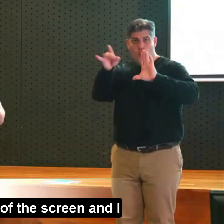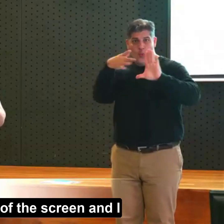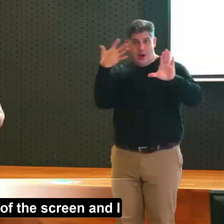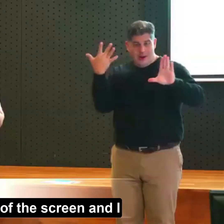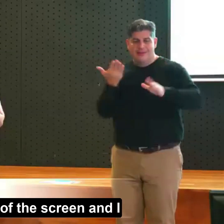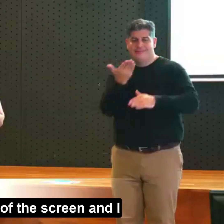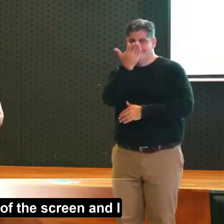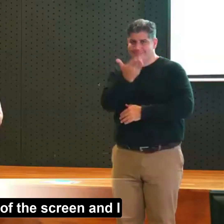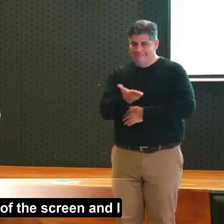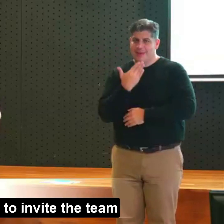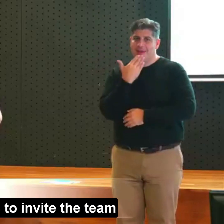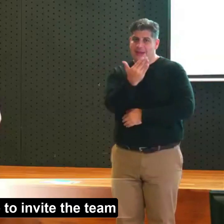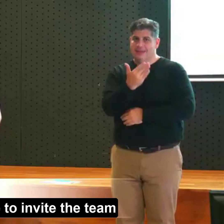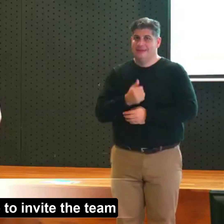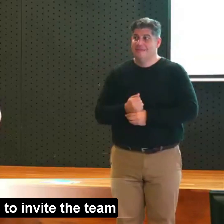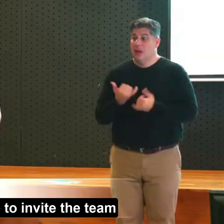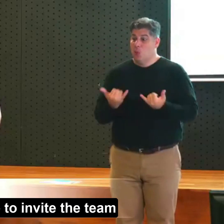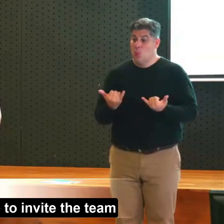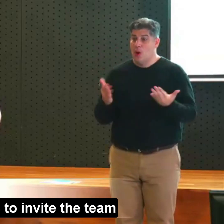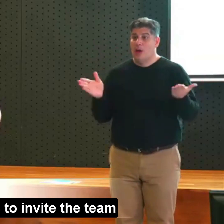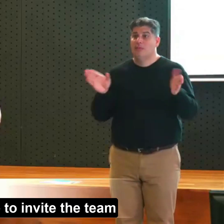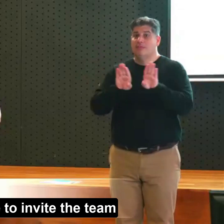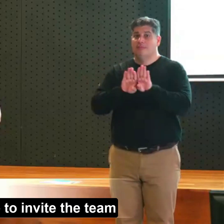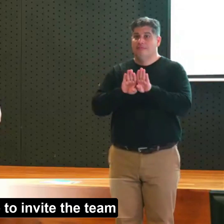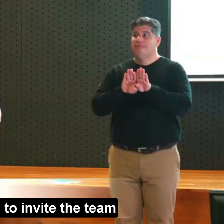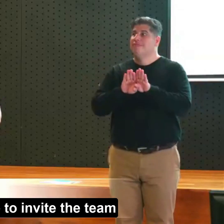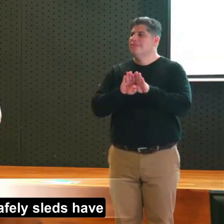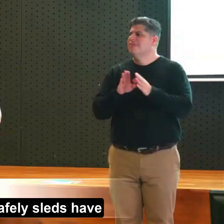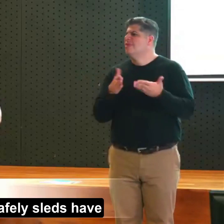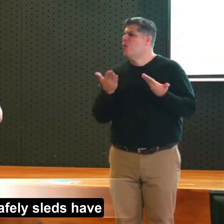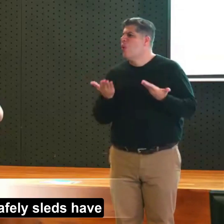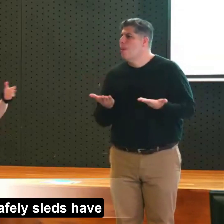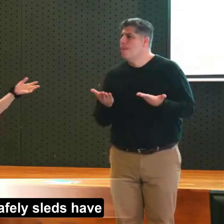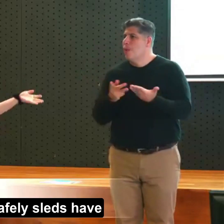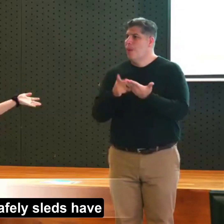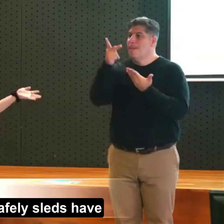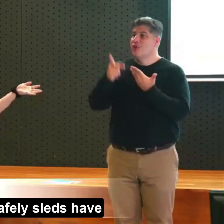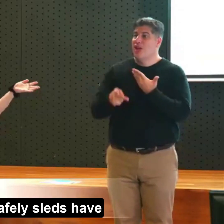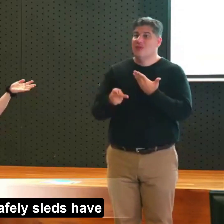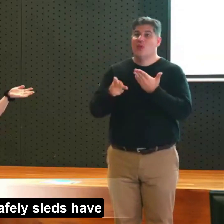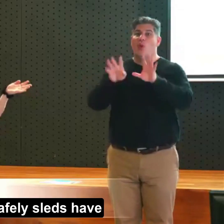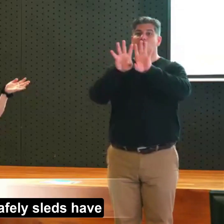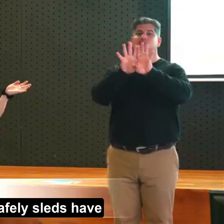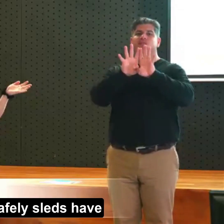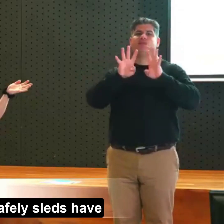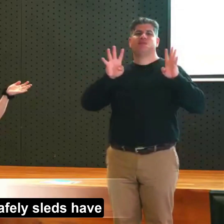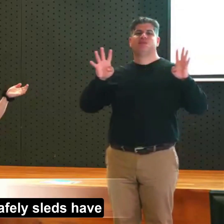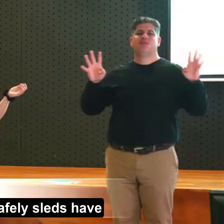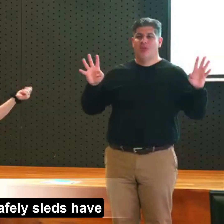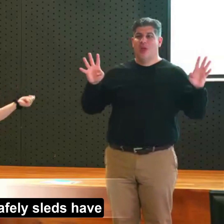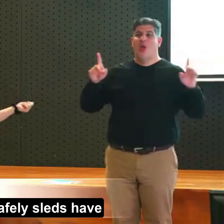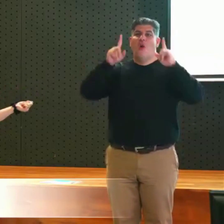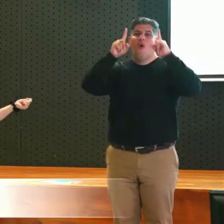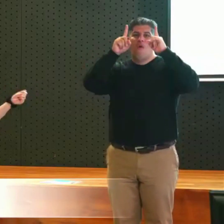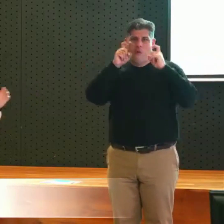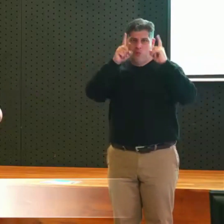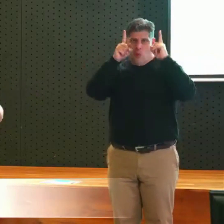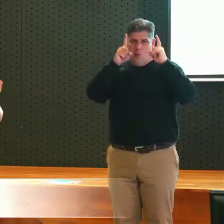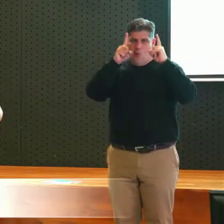of the screen. And I would like to invite the team up on stage. Please, let's